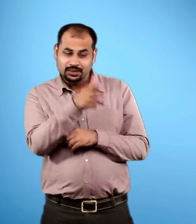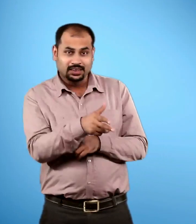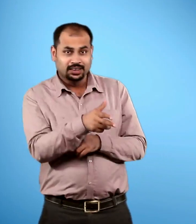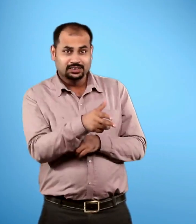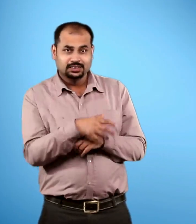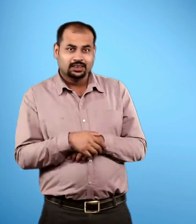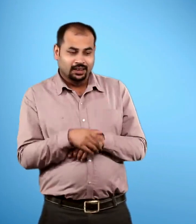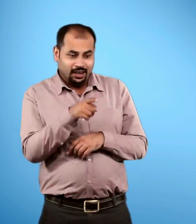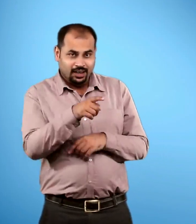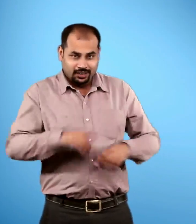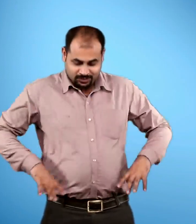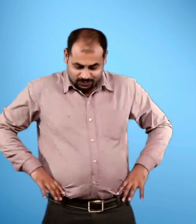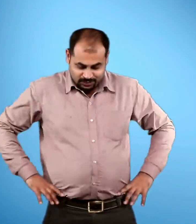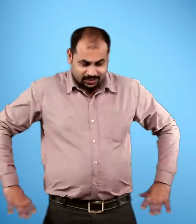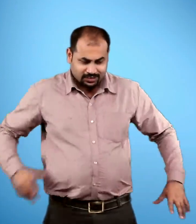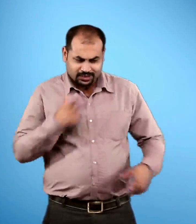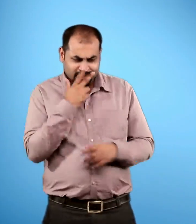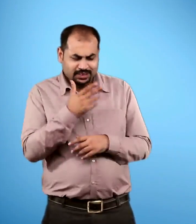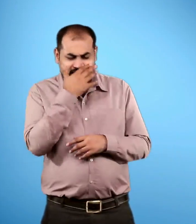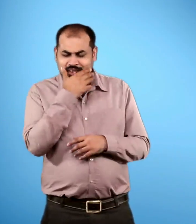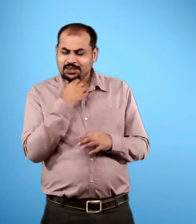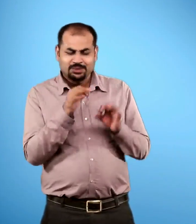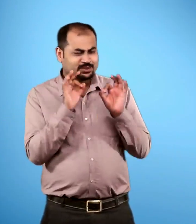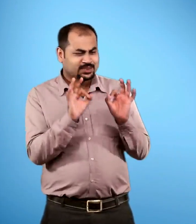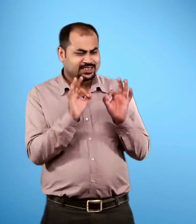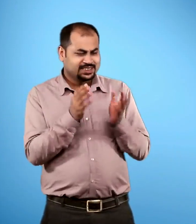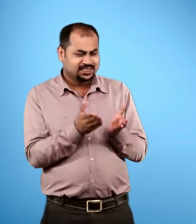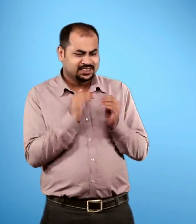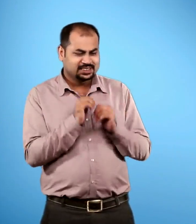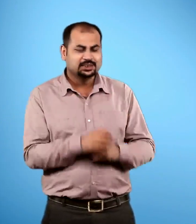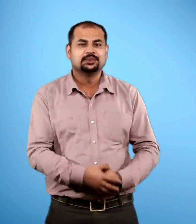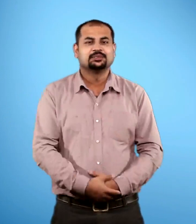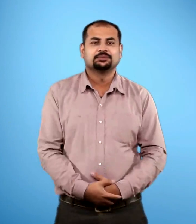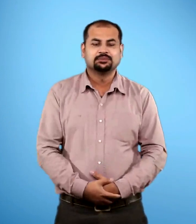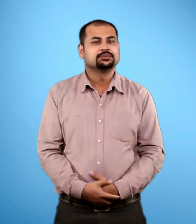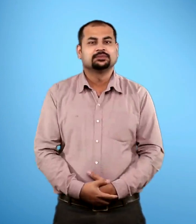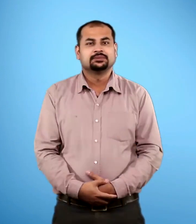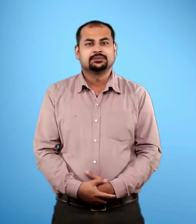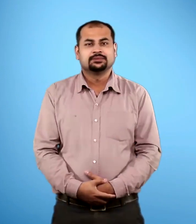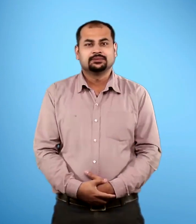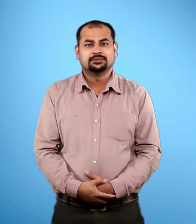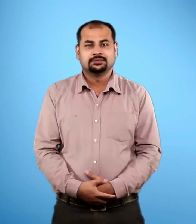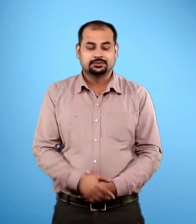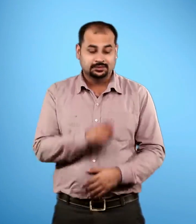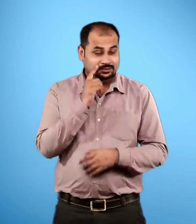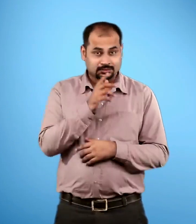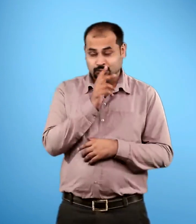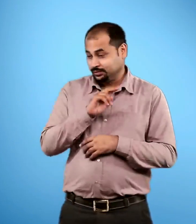The friend tells Isha, "Isha, your skirt is beautiful." To which